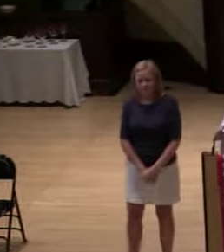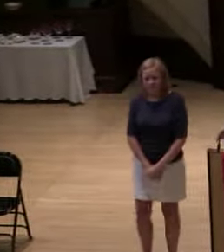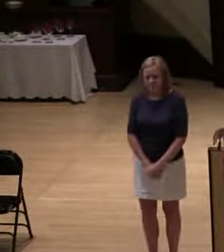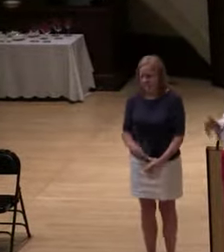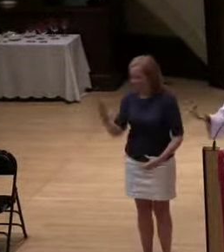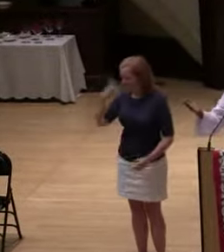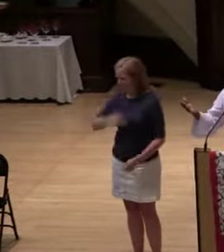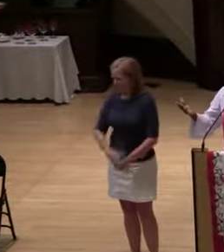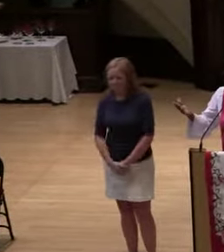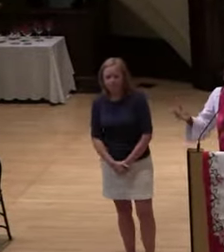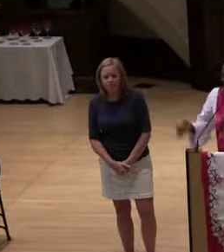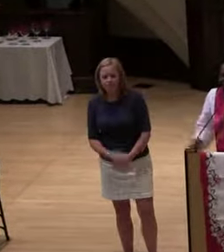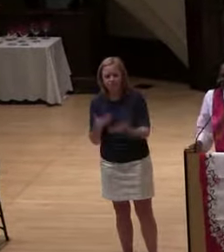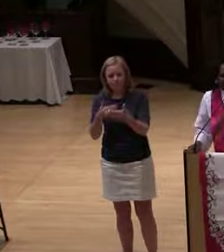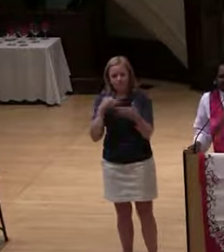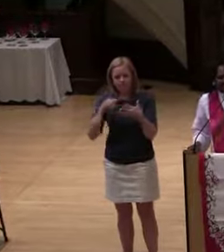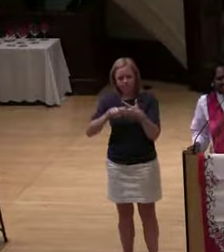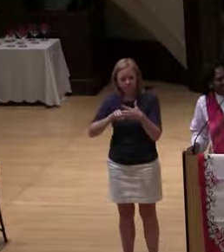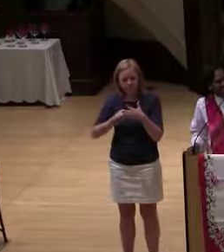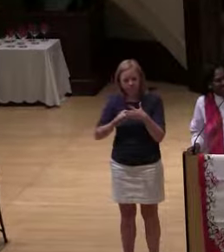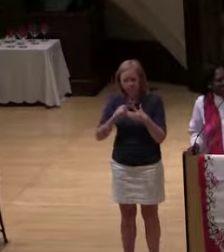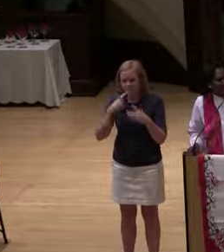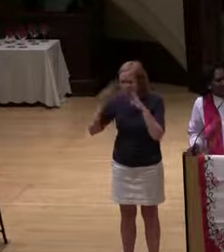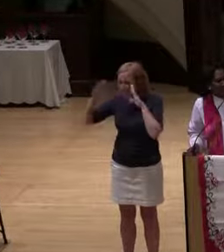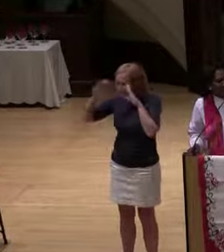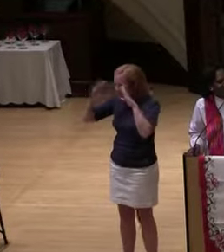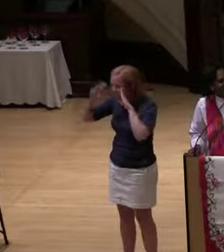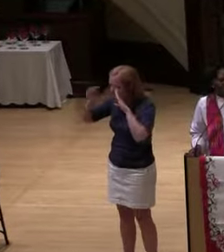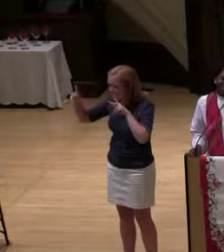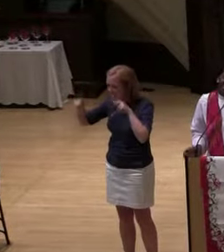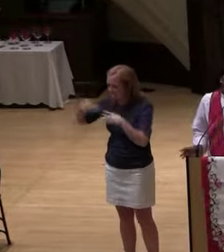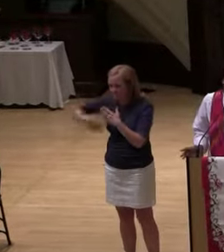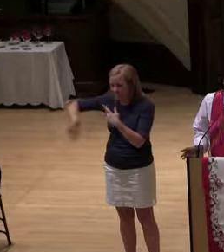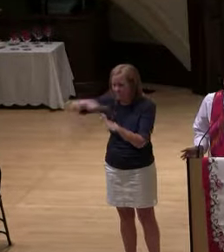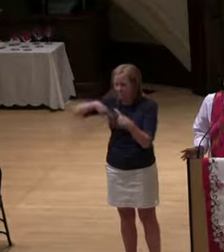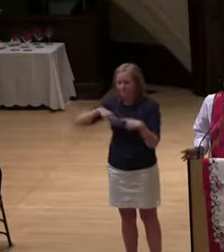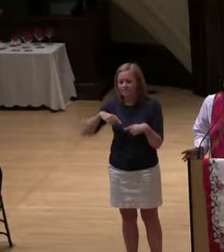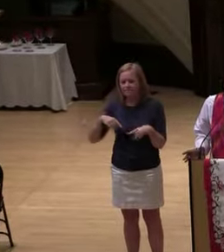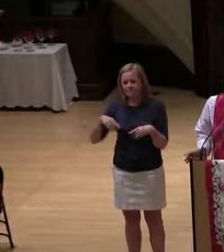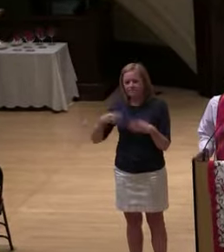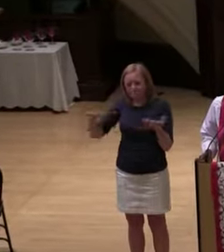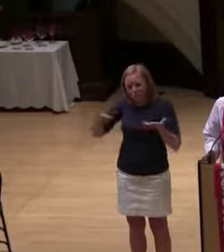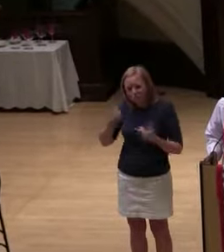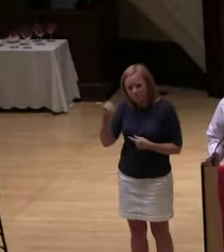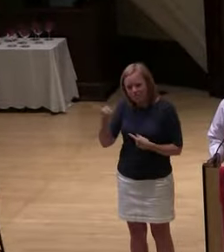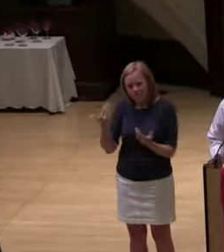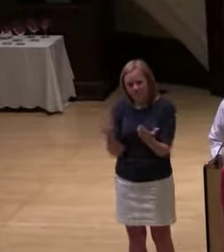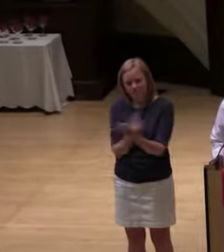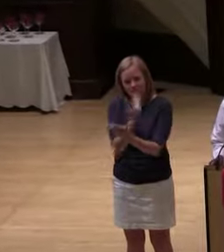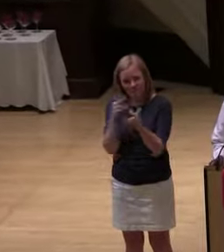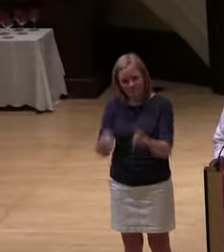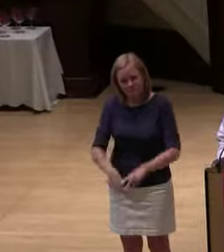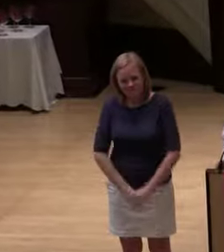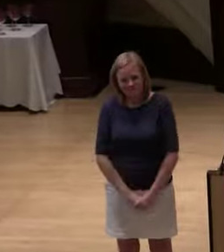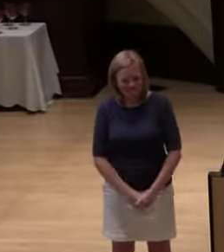Beautiful. Before we begin, let's say hello to the people around you or introduce yourself to somebody you don't know.